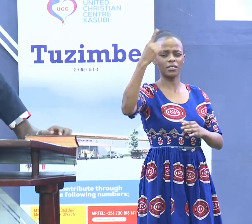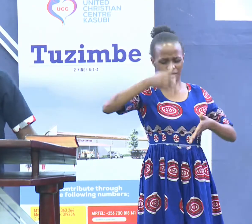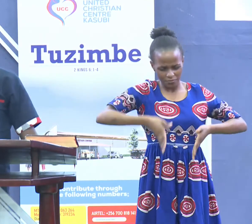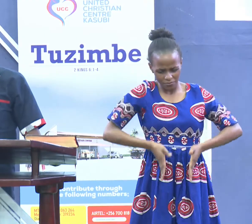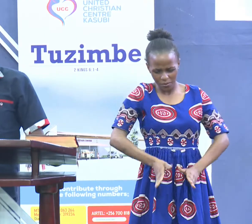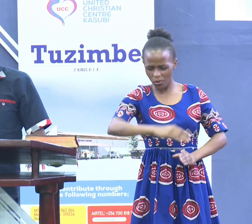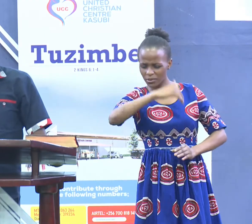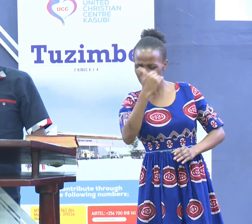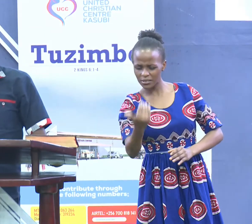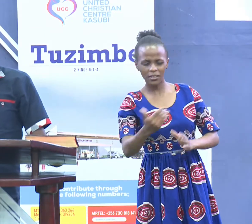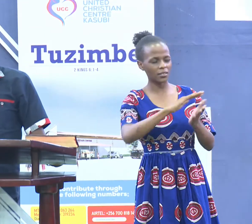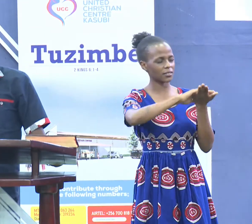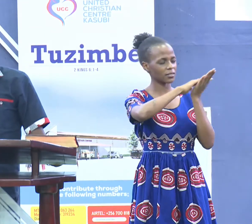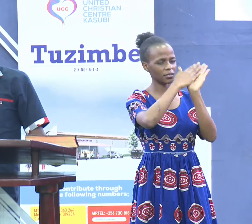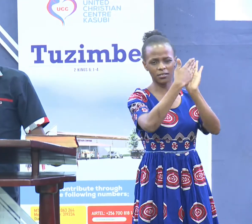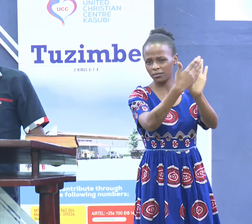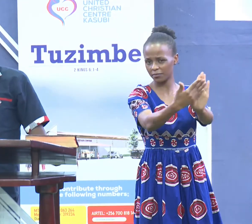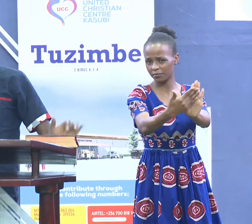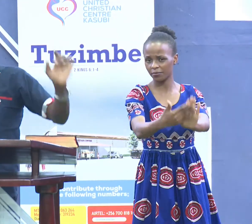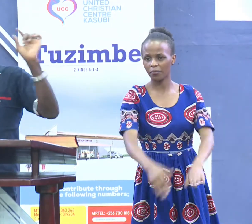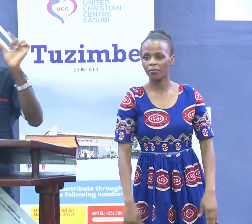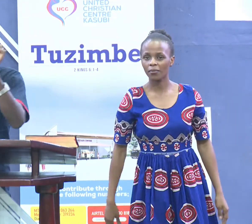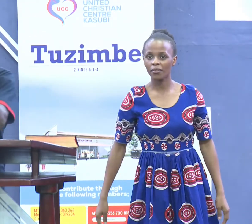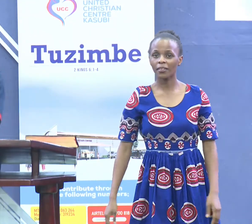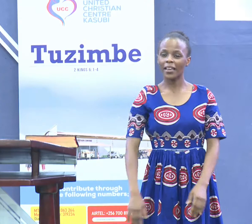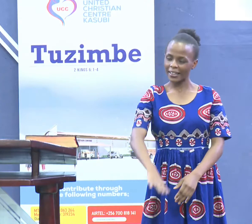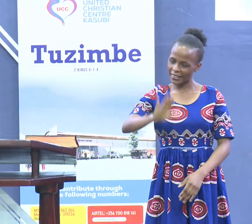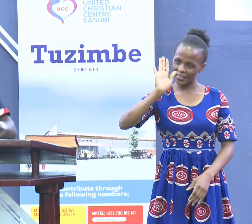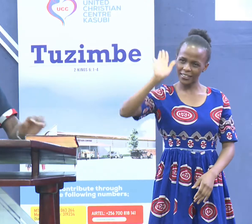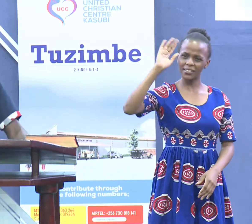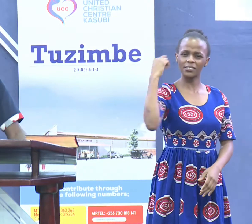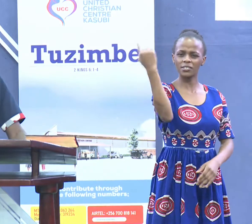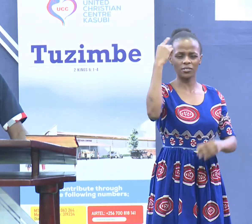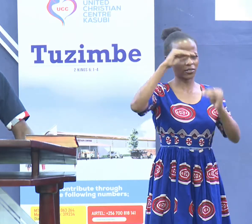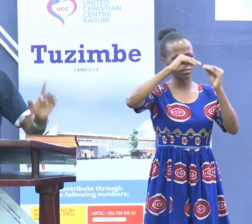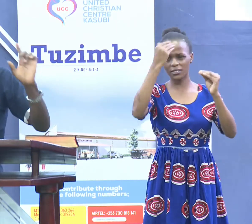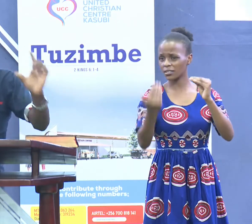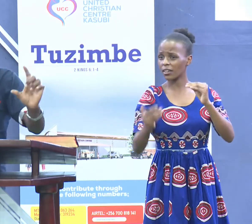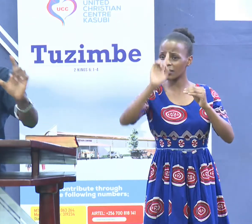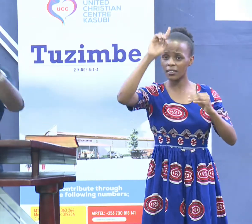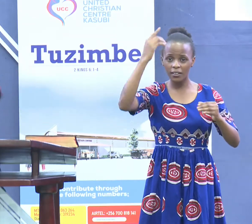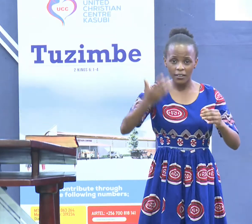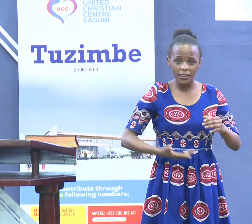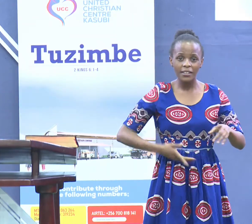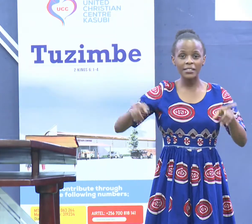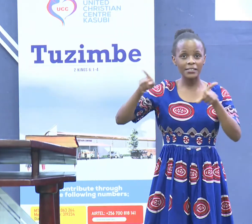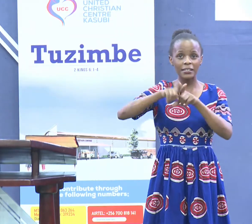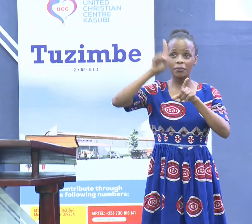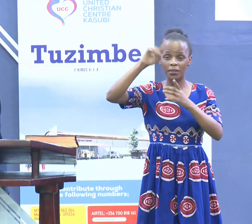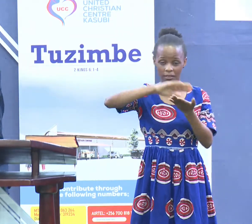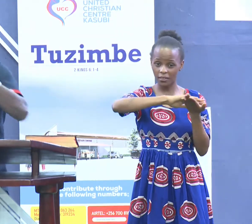He takes hold of his firstborn and he gives him to the world. The only son he had.